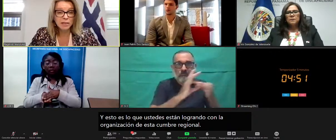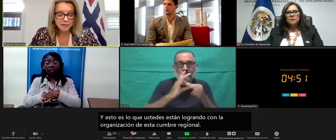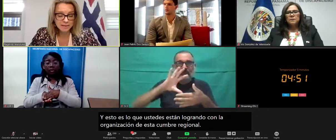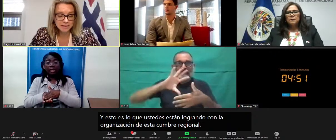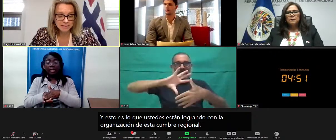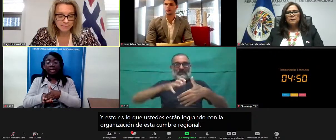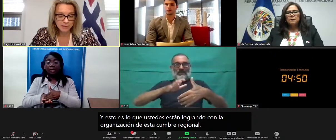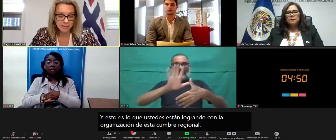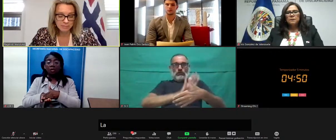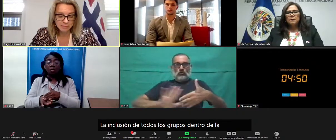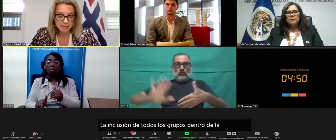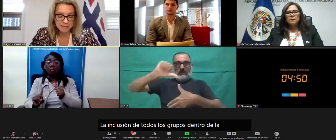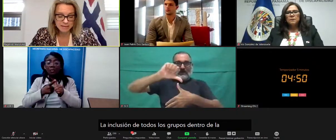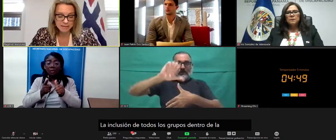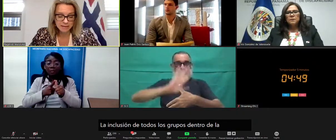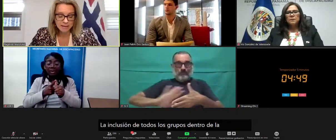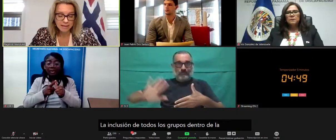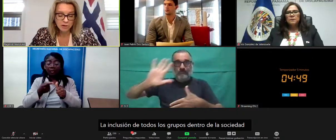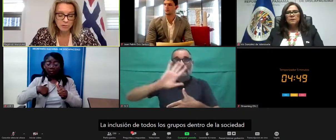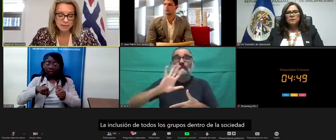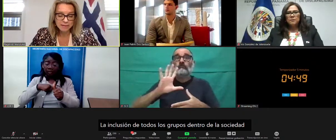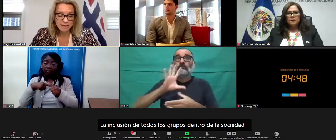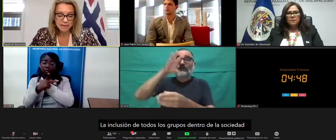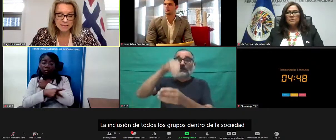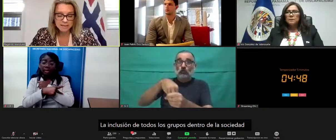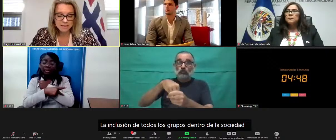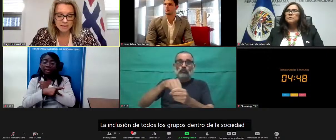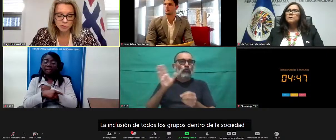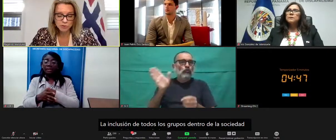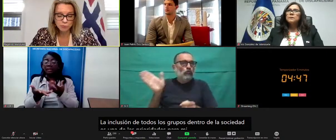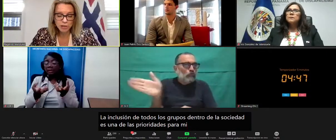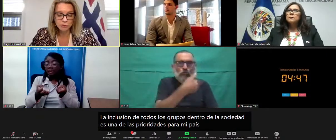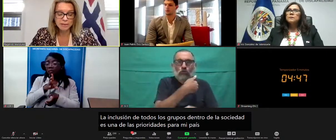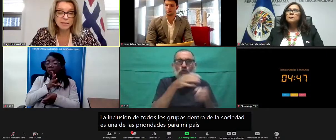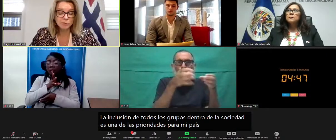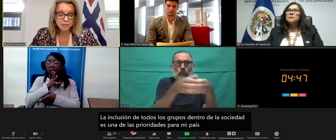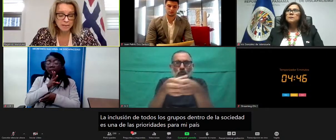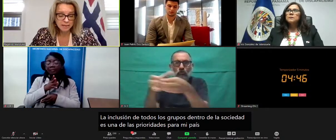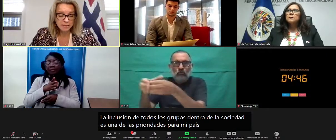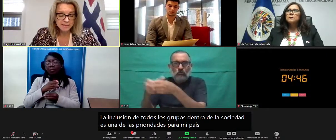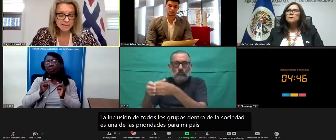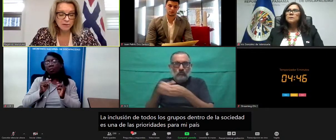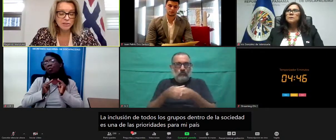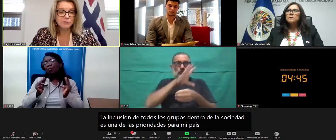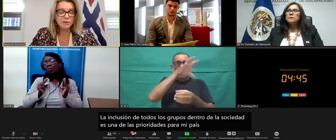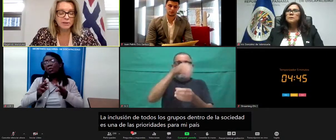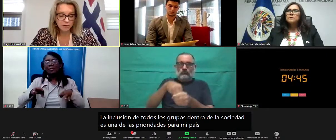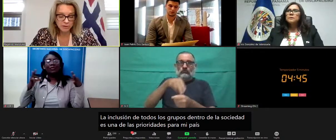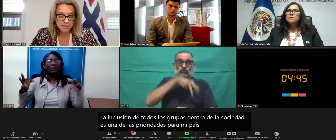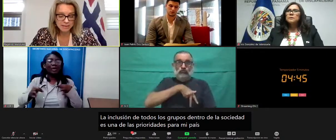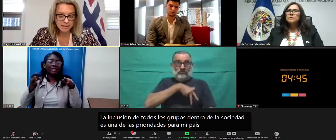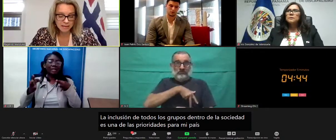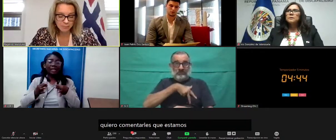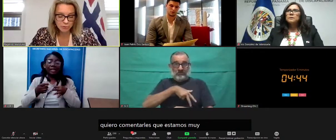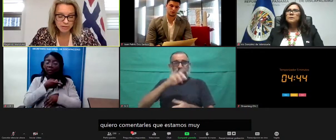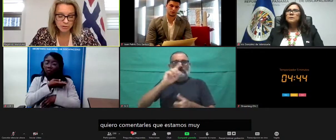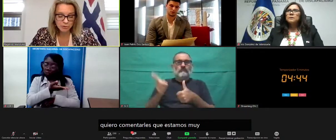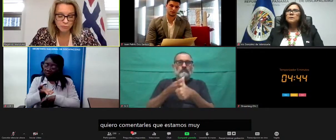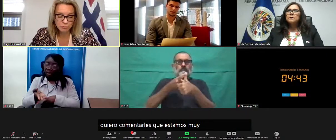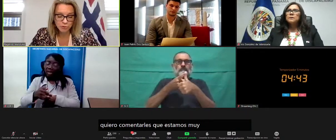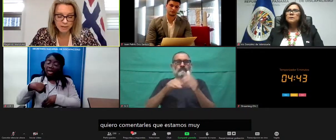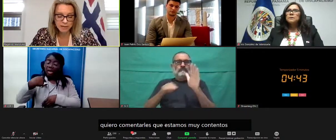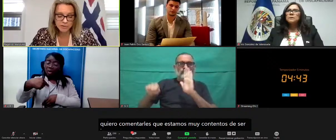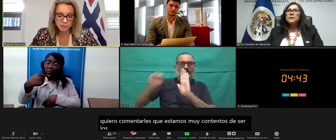groups in the society is a priority for the country i want to tell you that we are very glad of